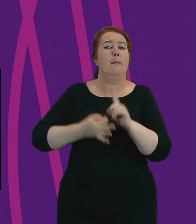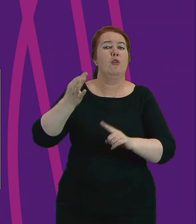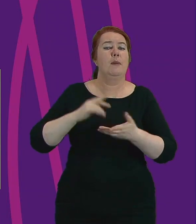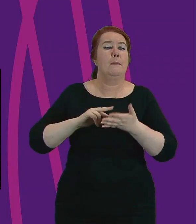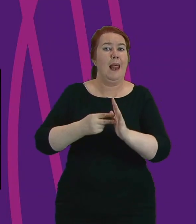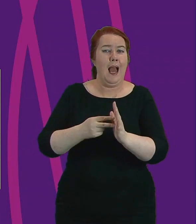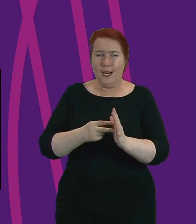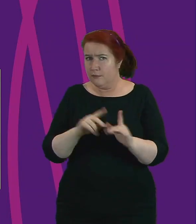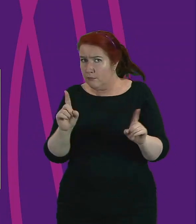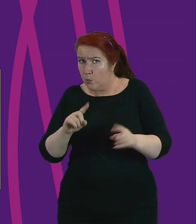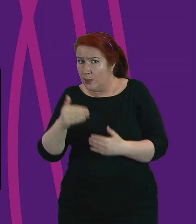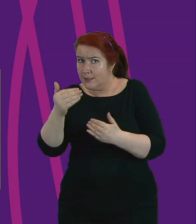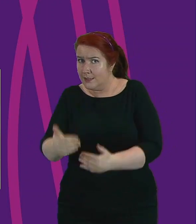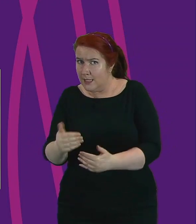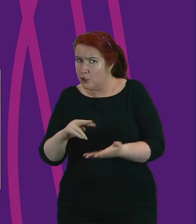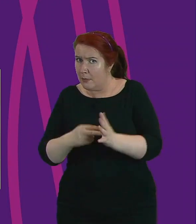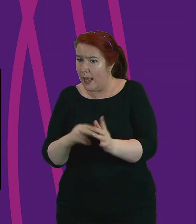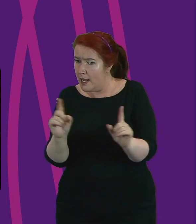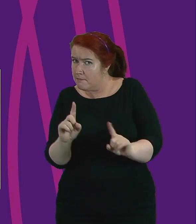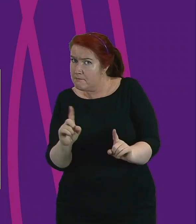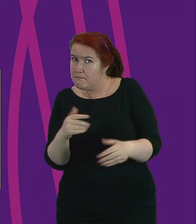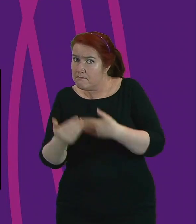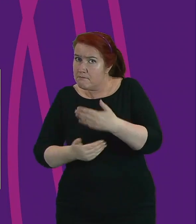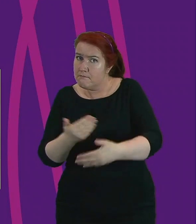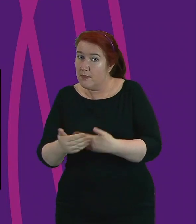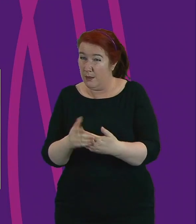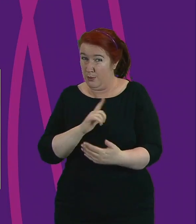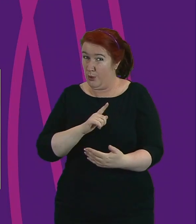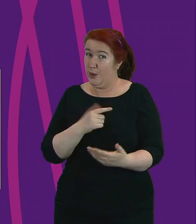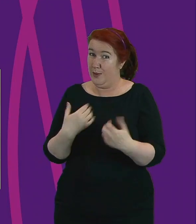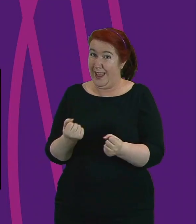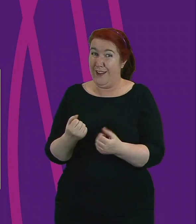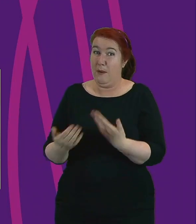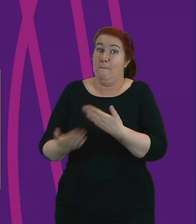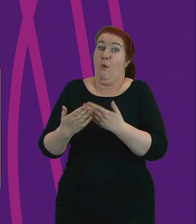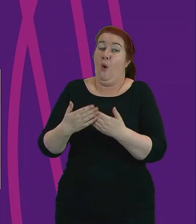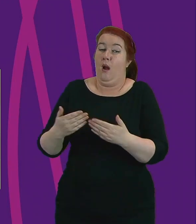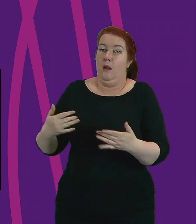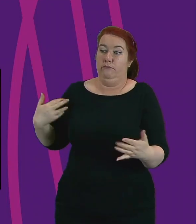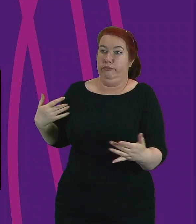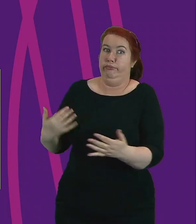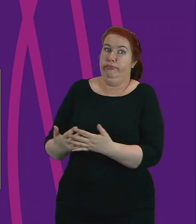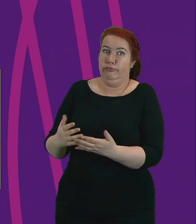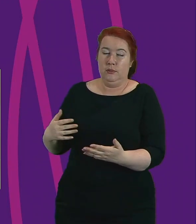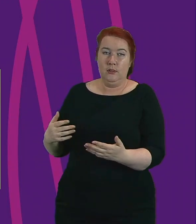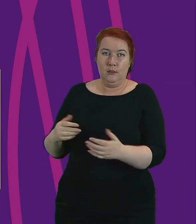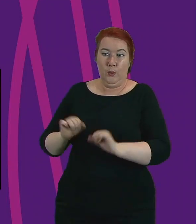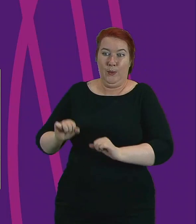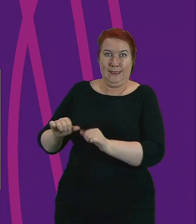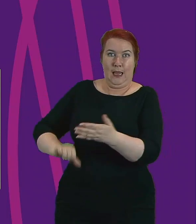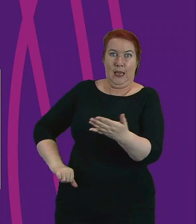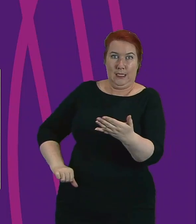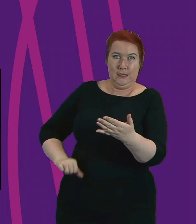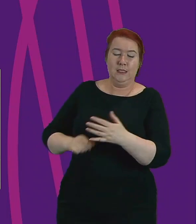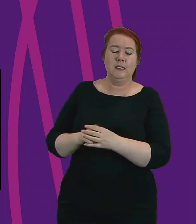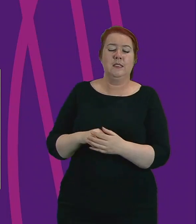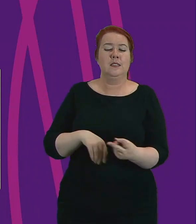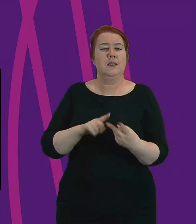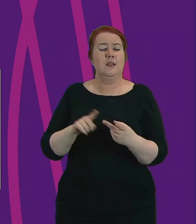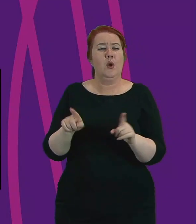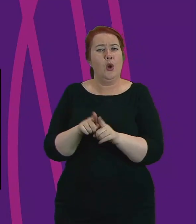what stage that plan is at now, considering we will have much more of a backlog in terms of treatment. There was a previous promise to amend the